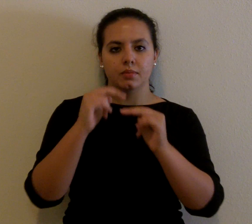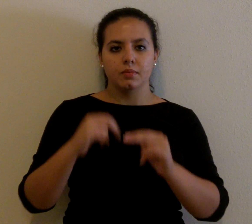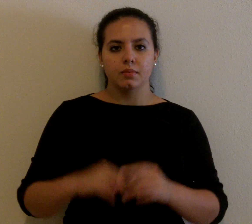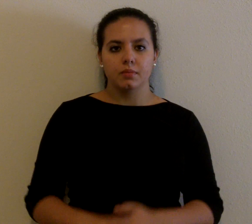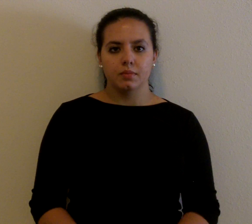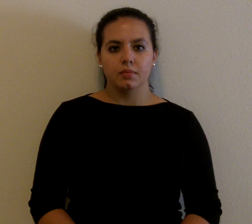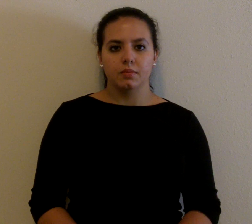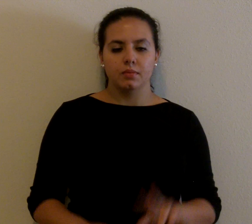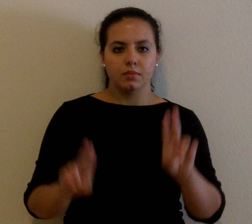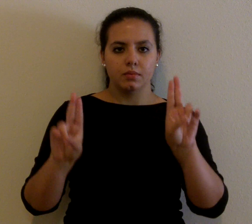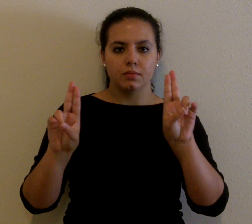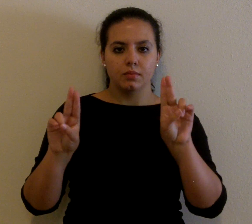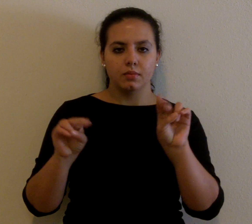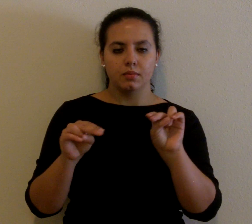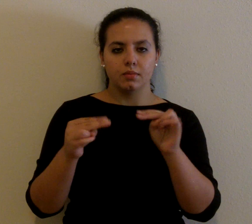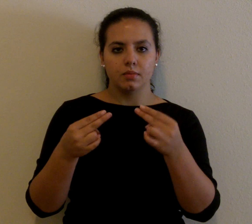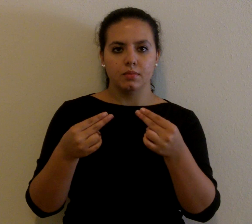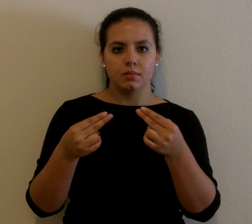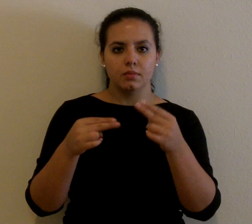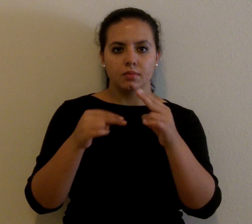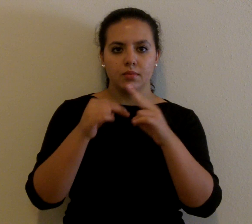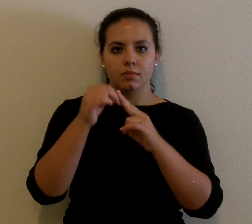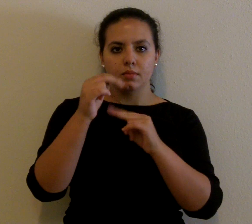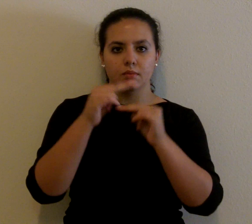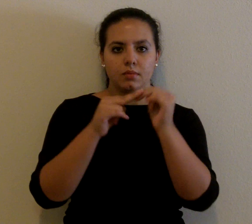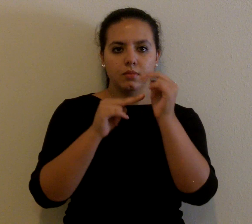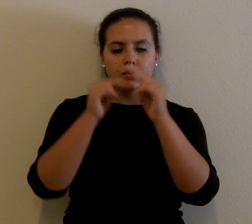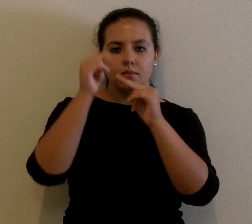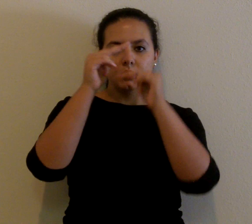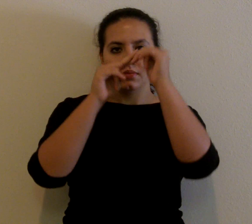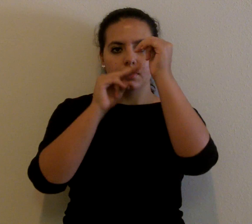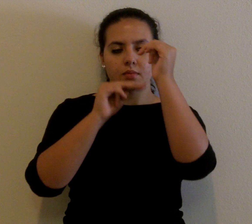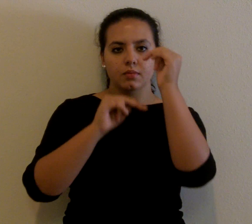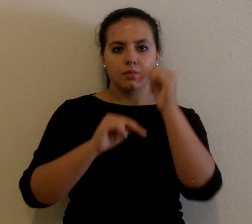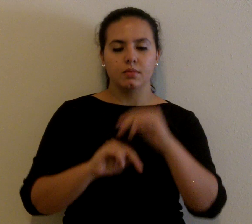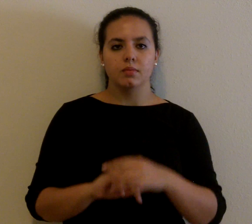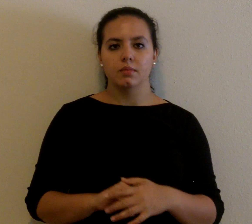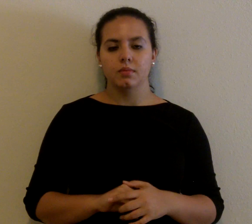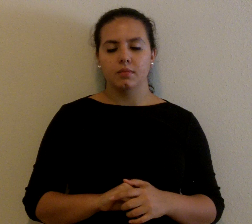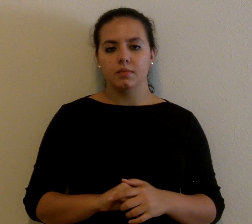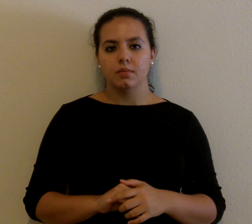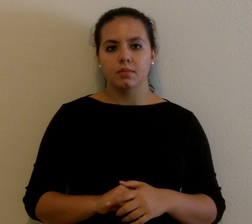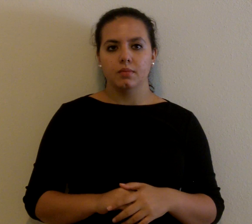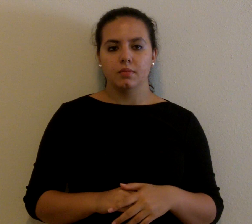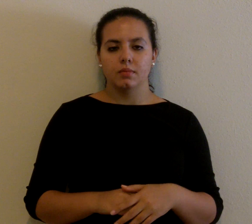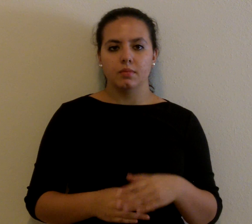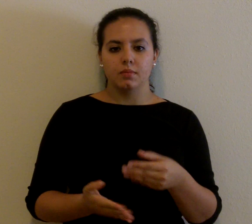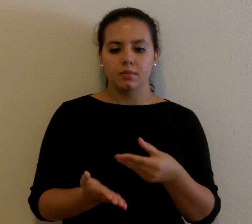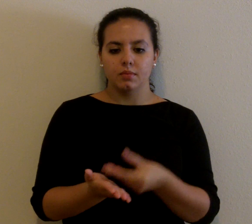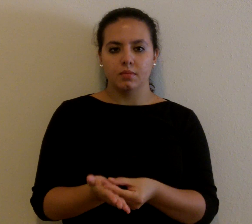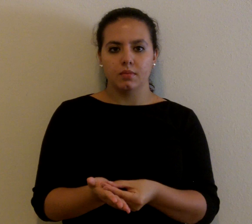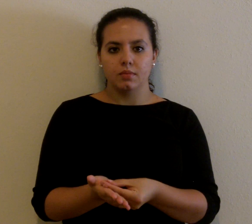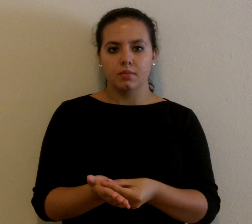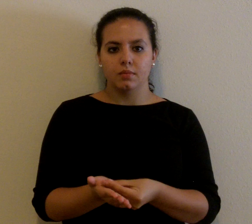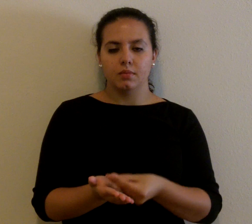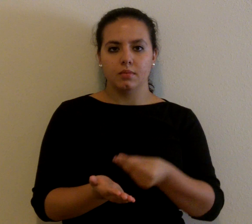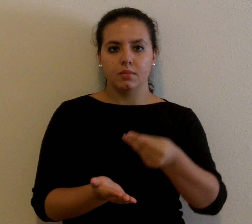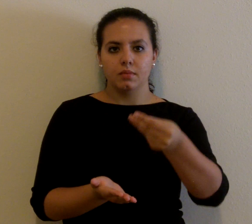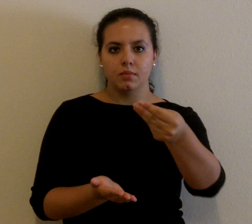It's with H's, and then we build them. We build. To buy, it's like you're taking money out of your hand and you're giving